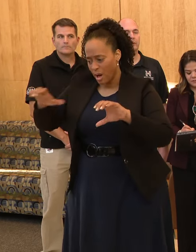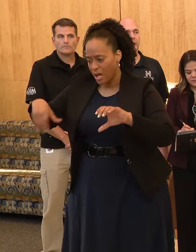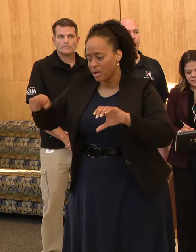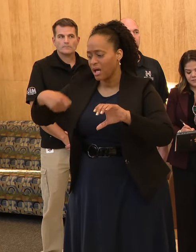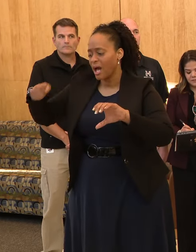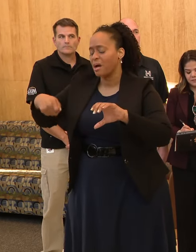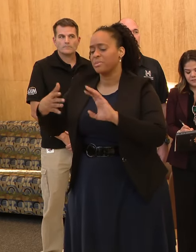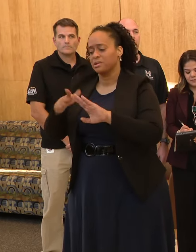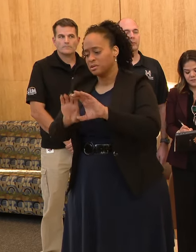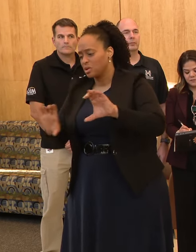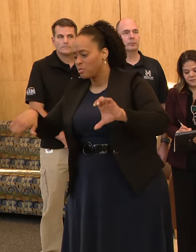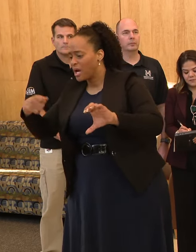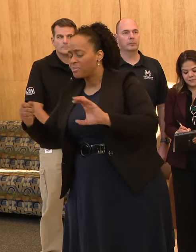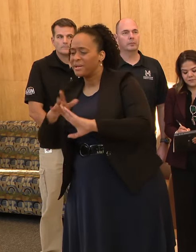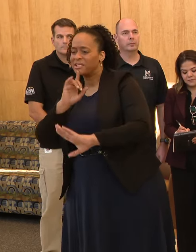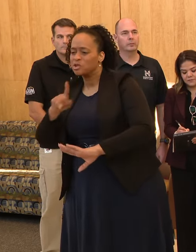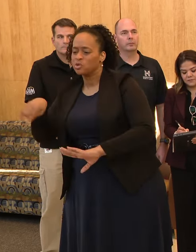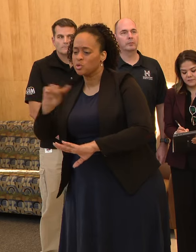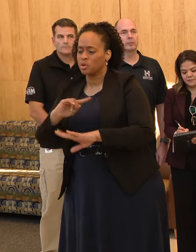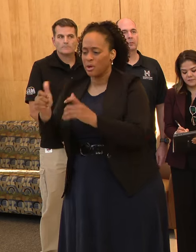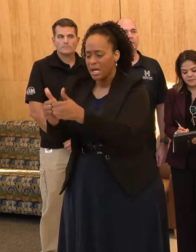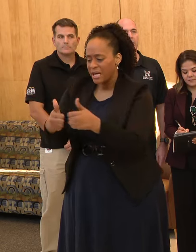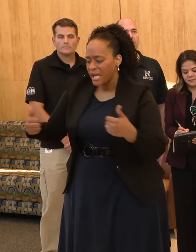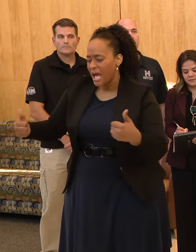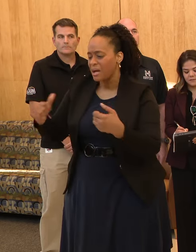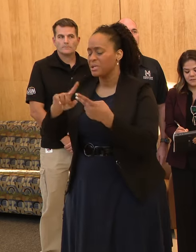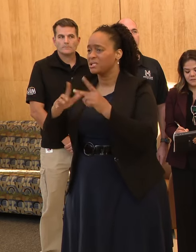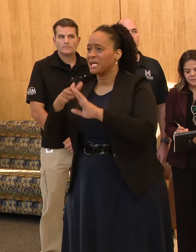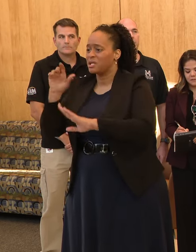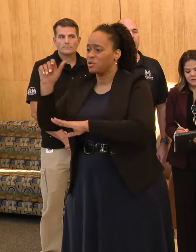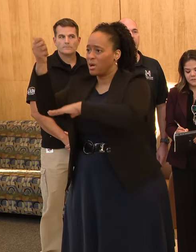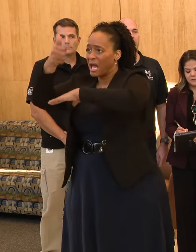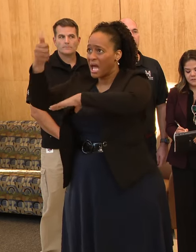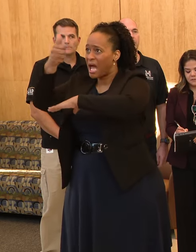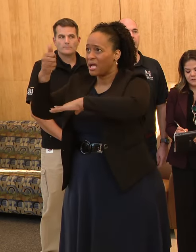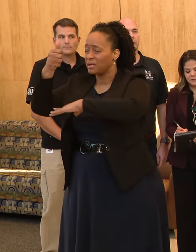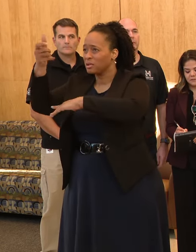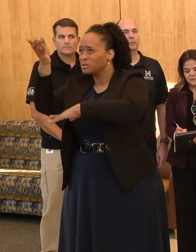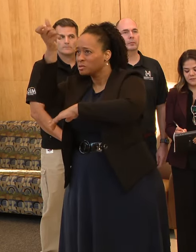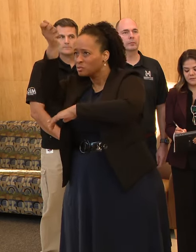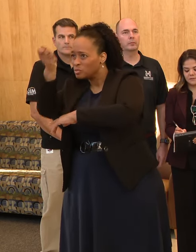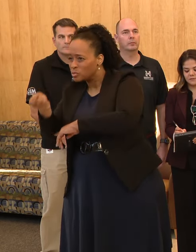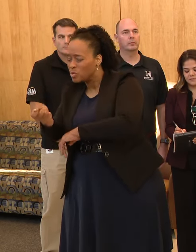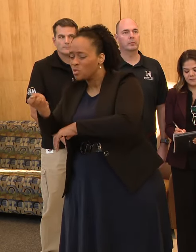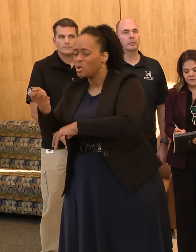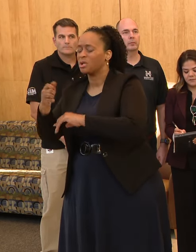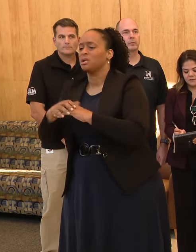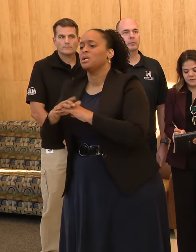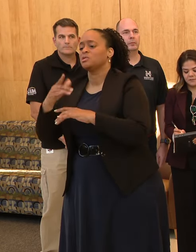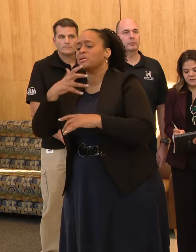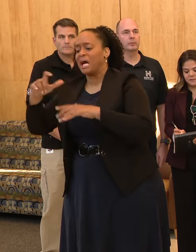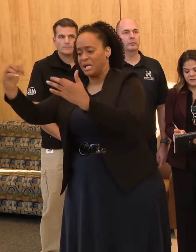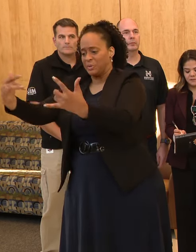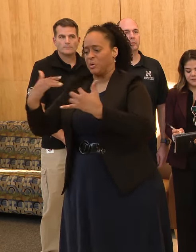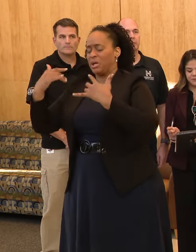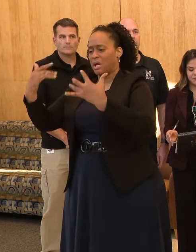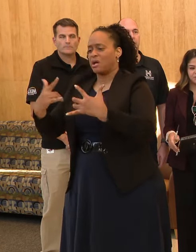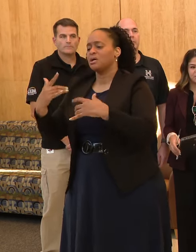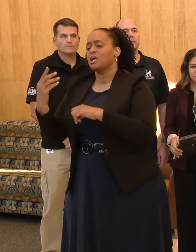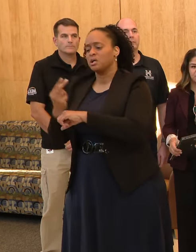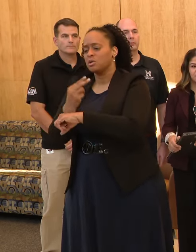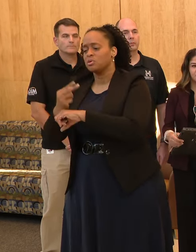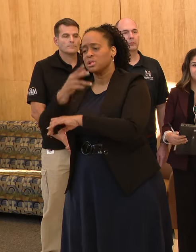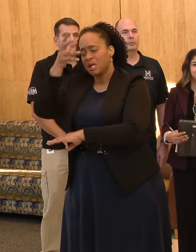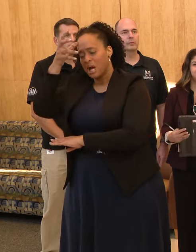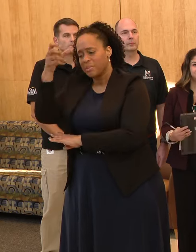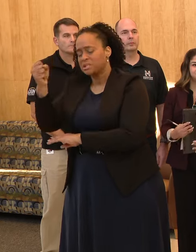your pipes. Open up your cabinets, your attic doors. Use the common sense and smart approach that has got